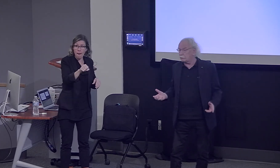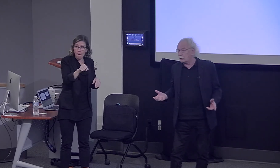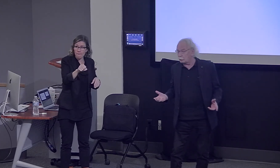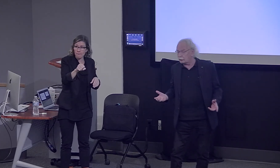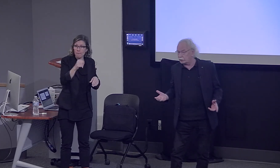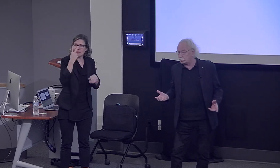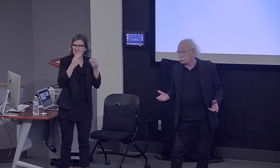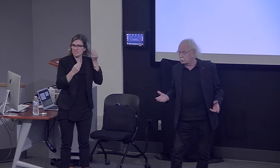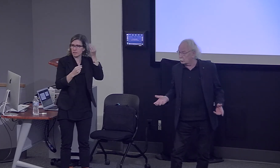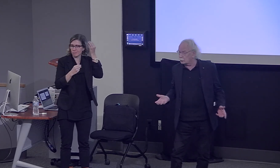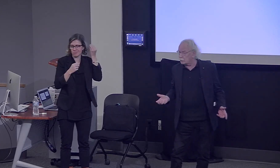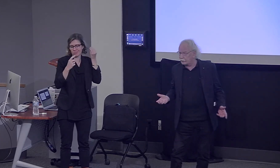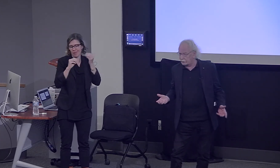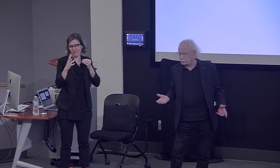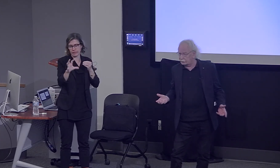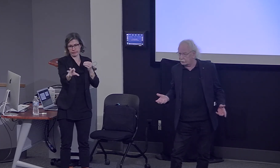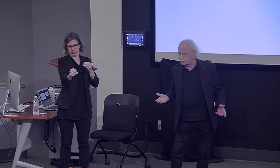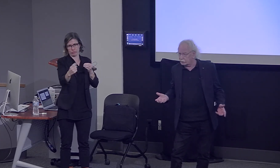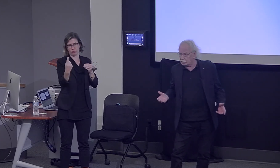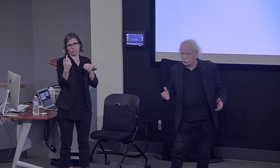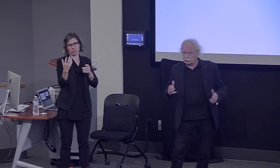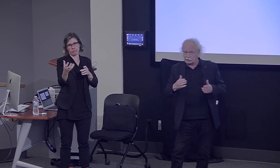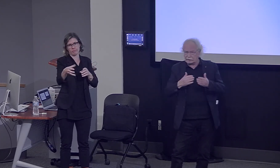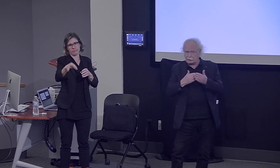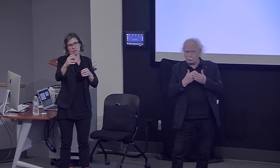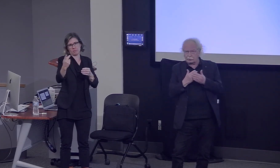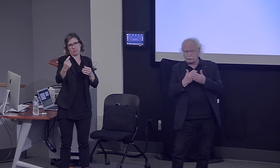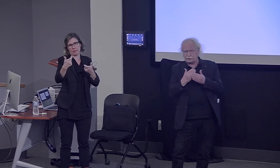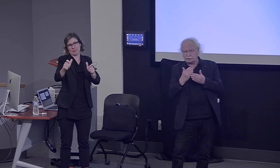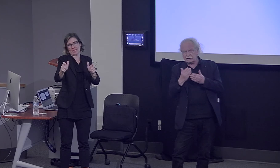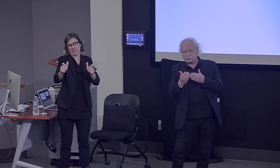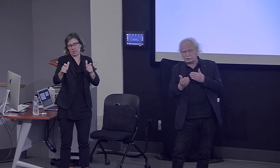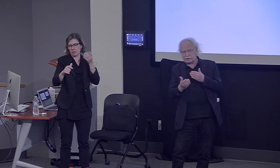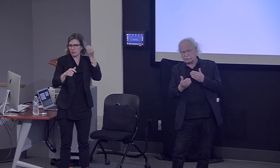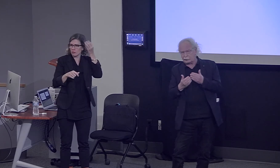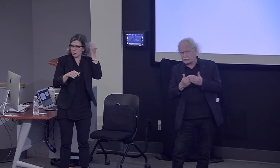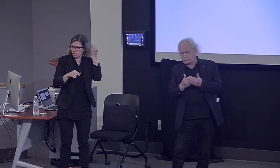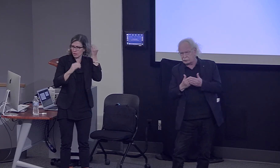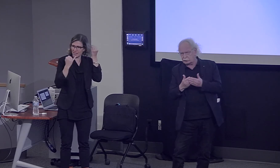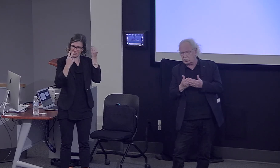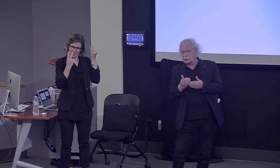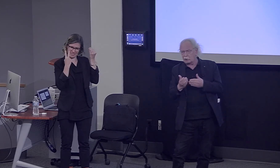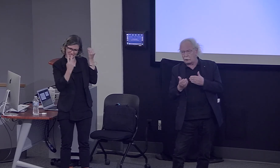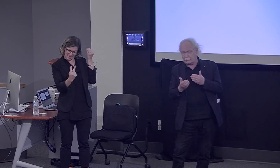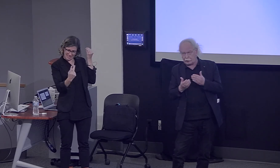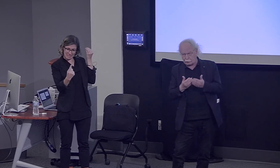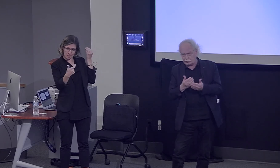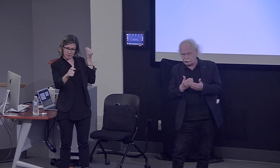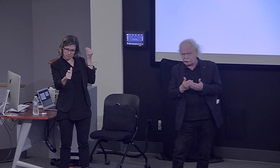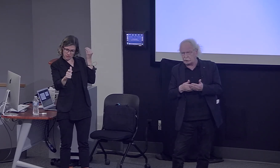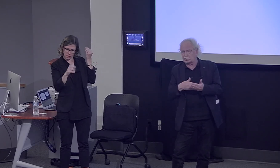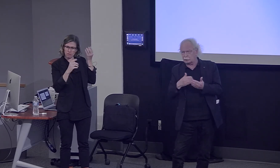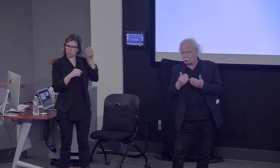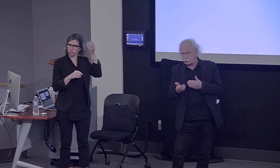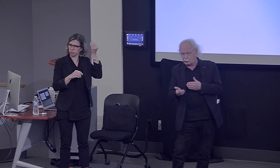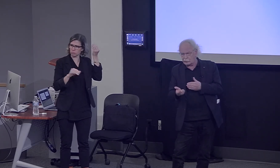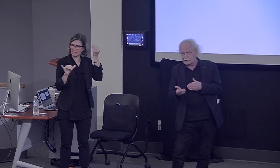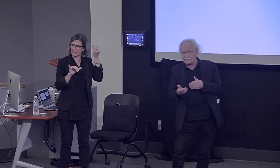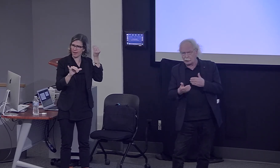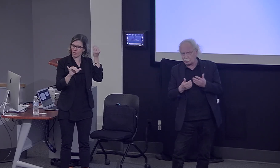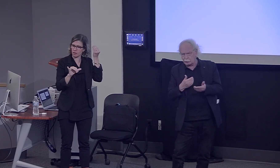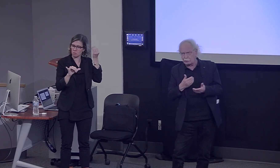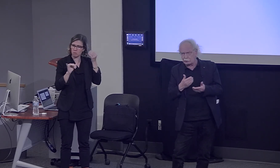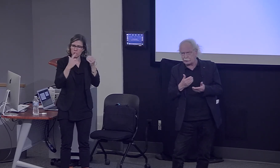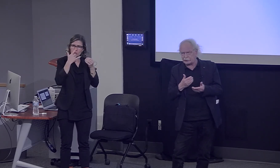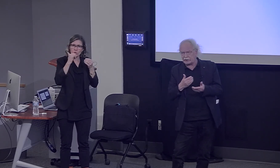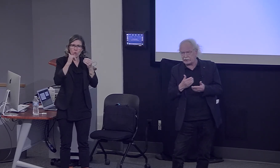a big object will be effective. So in other words, there's transformation of object to movement,